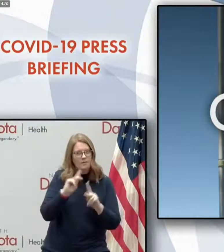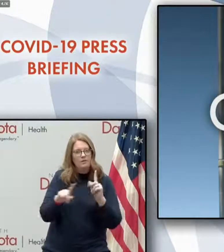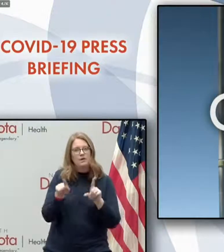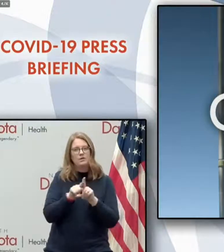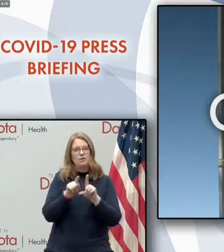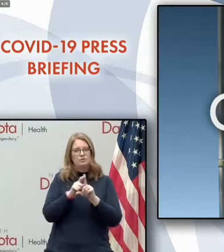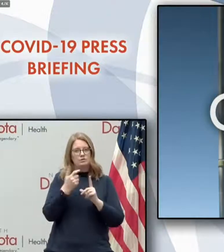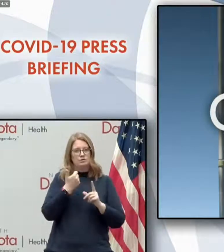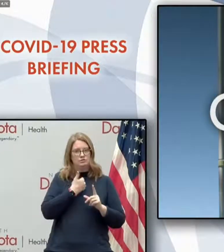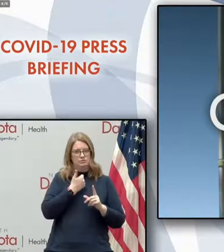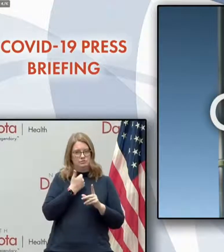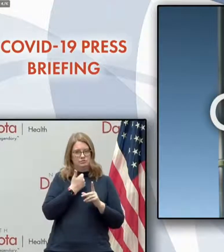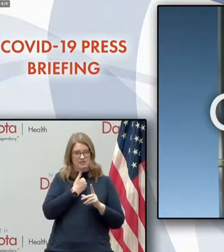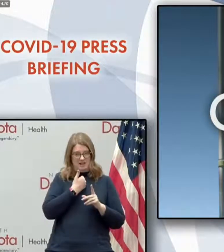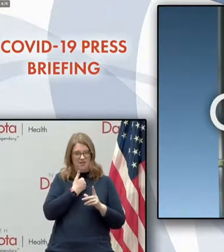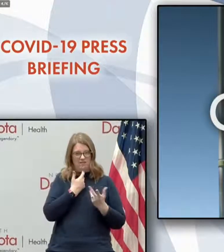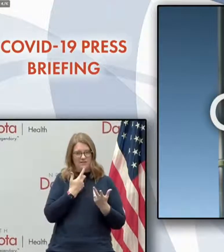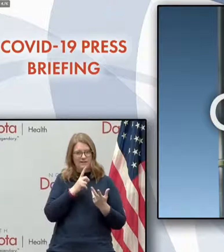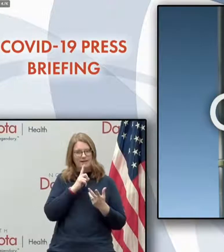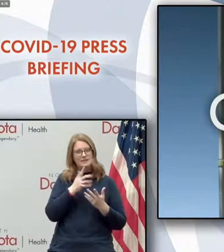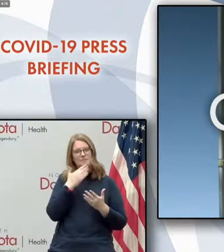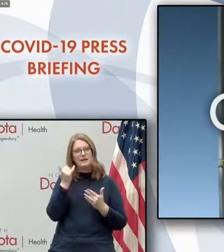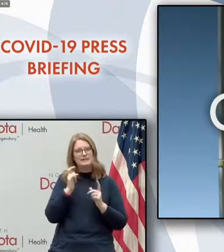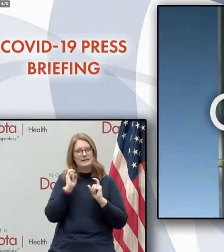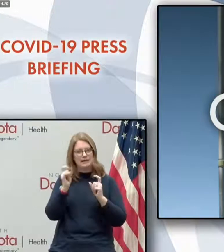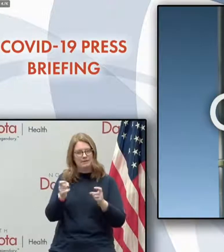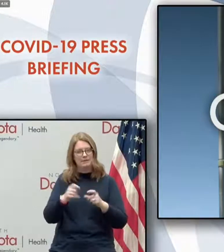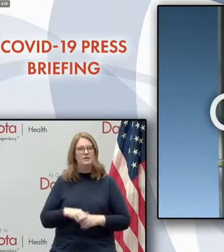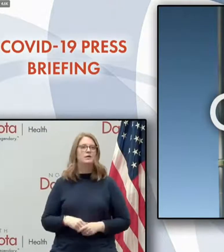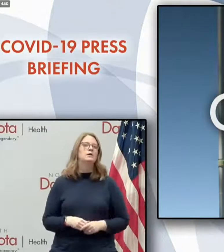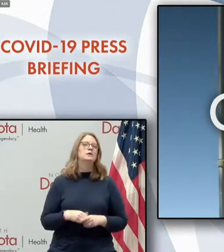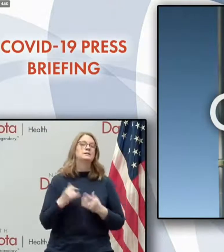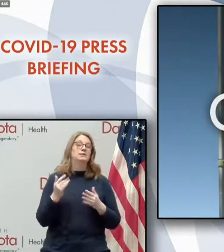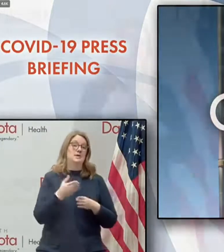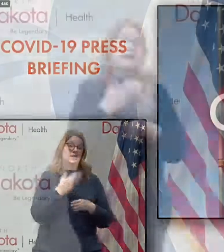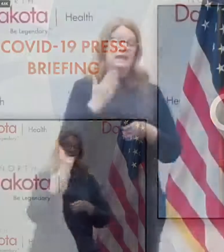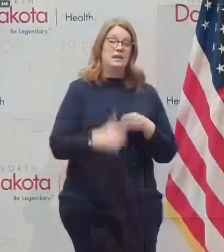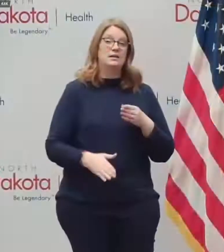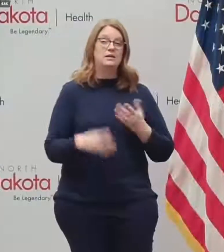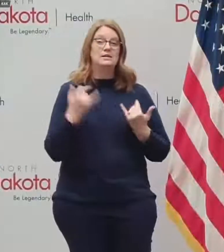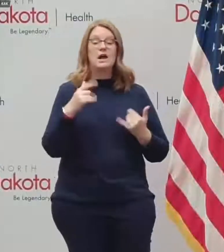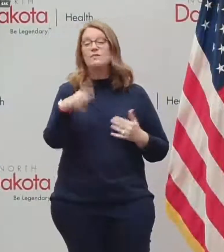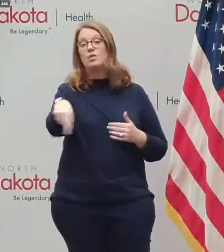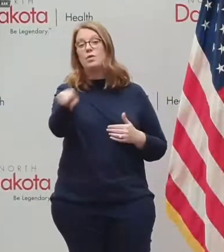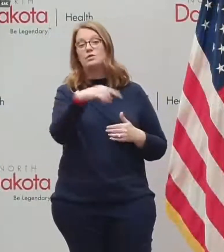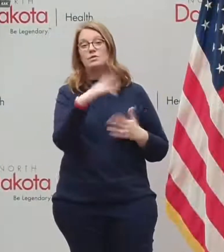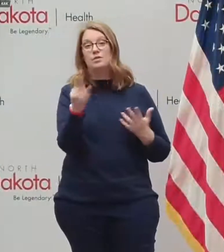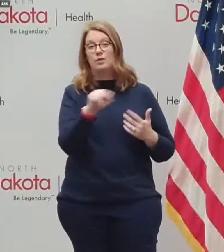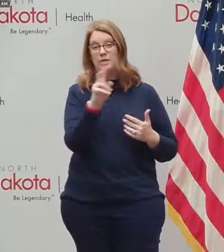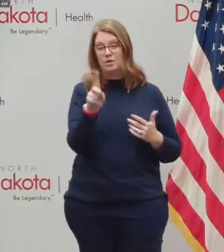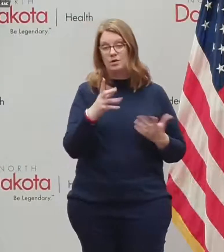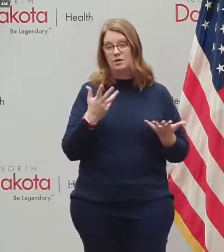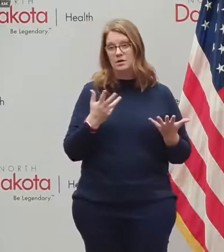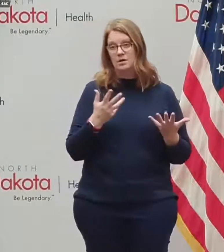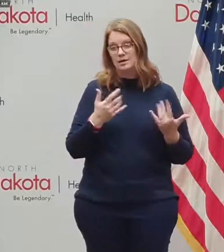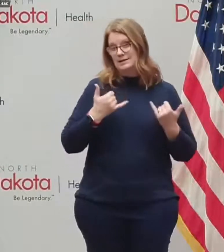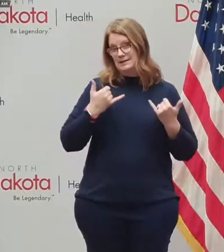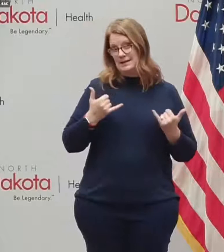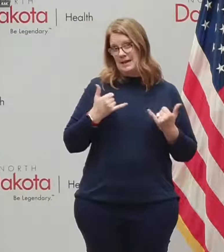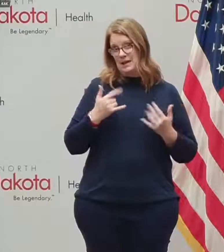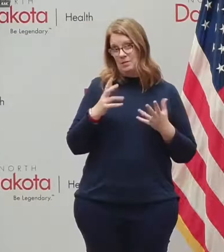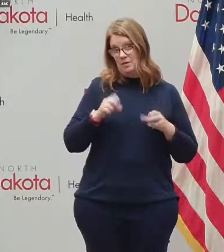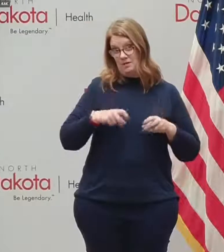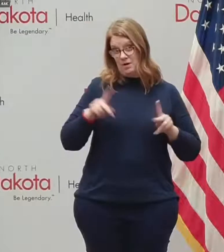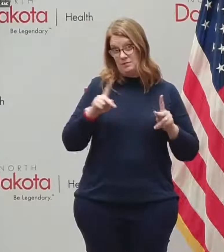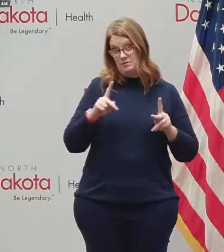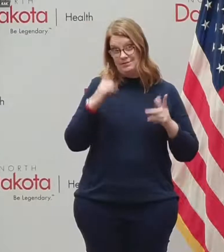greatest gift you can give anyone. In closing, I would just say to those of us in North Dakota, we have an opportunity to choose our